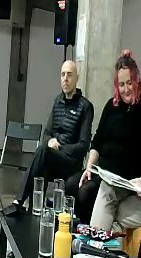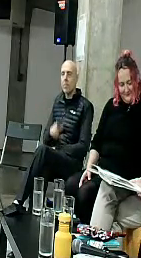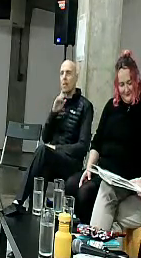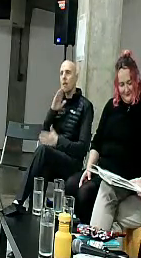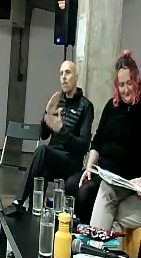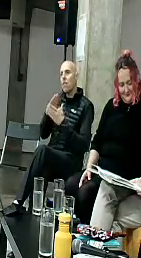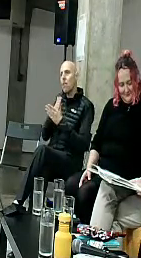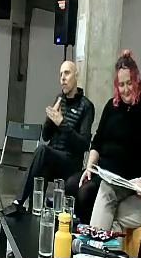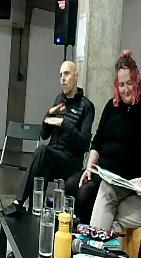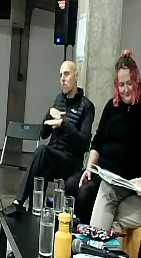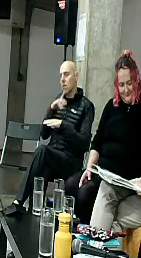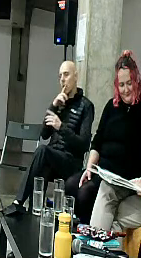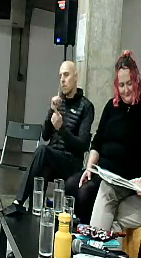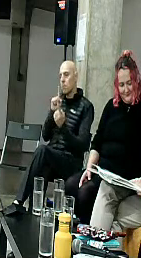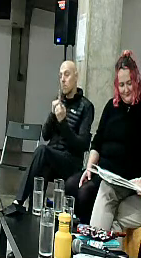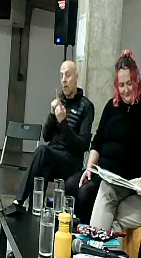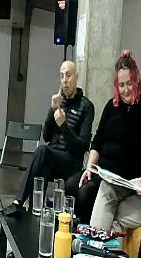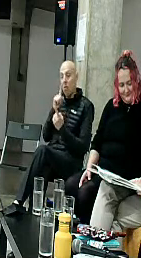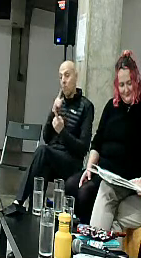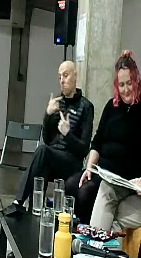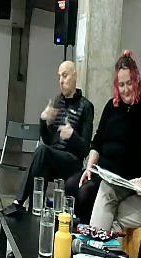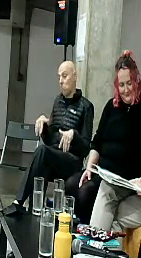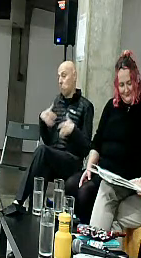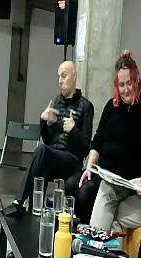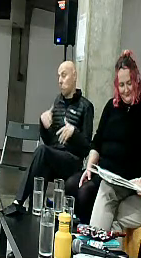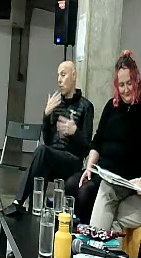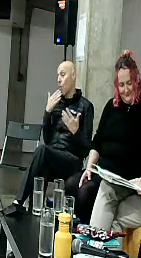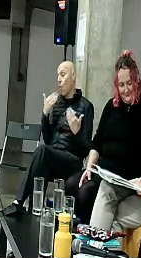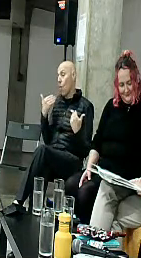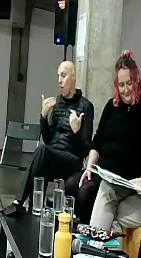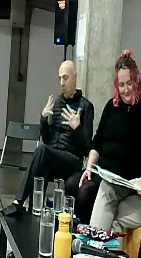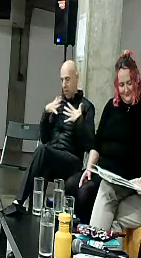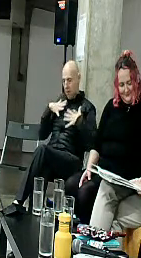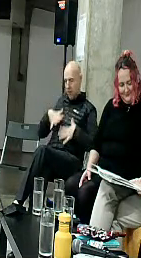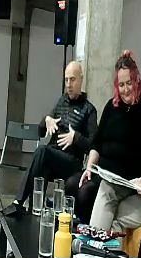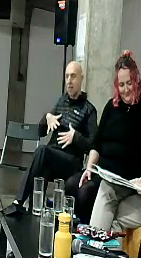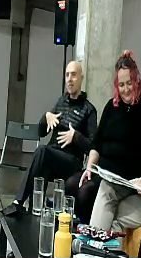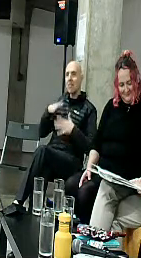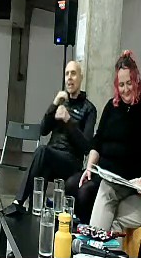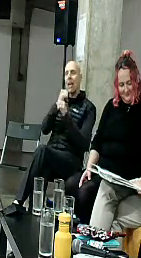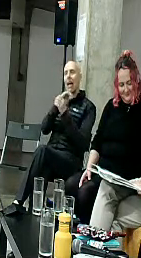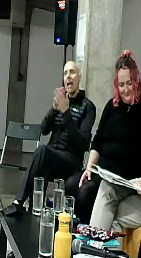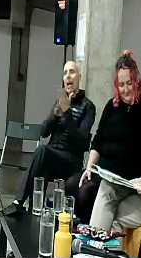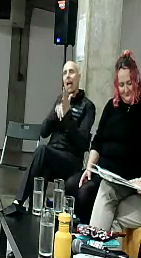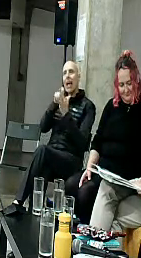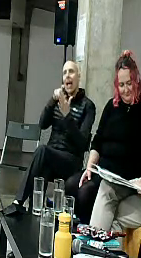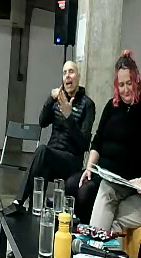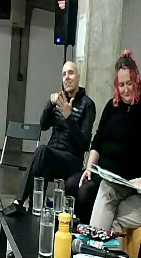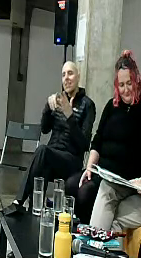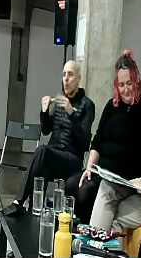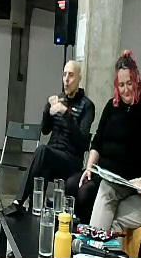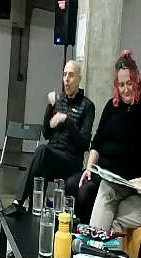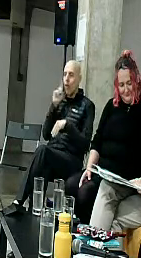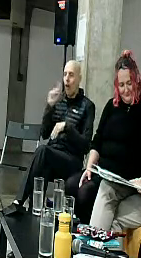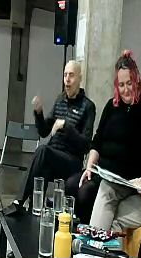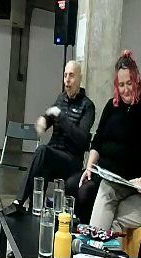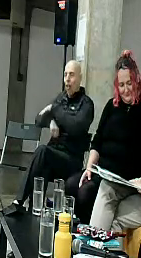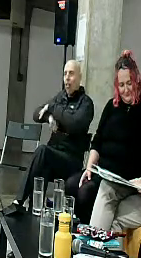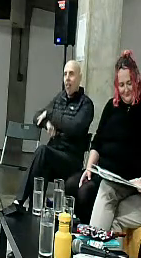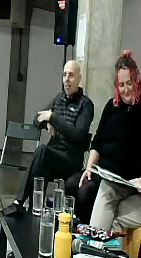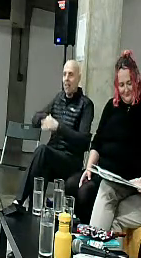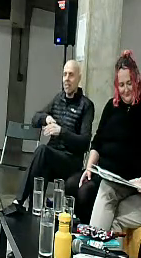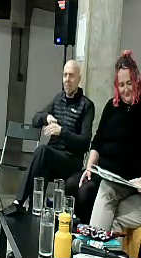I thought he was the coolest boy ever, dressed as Gandhi with a girl under his arm. After this,